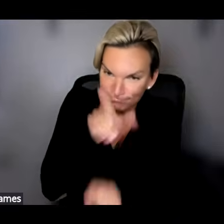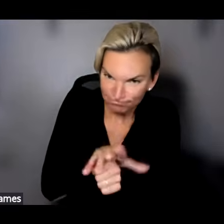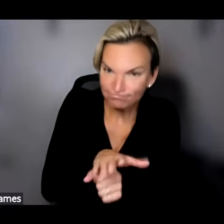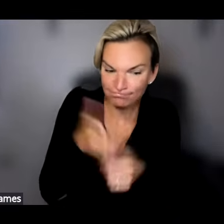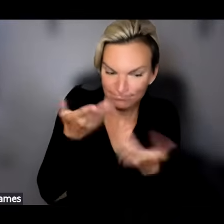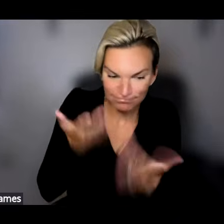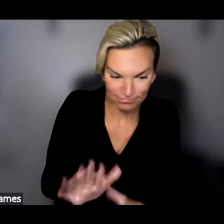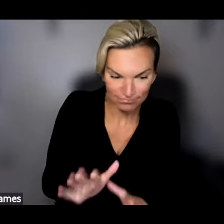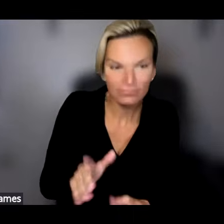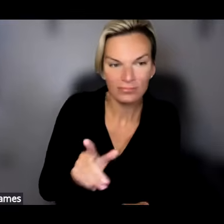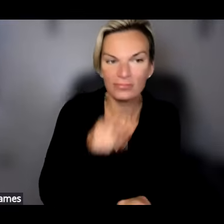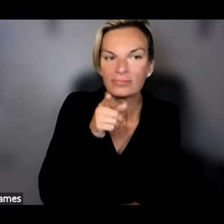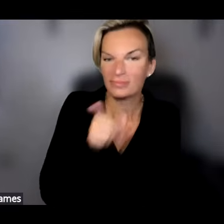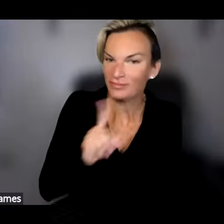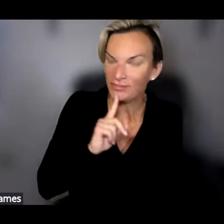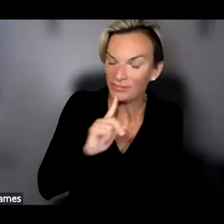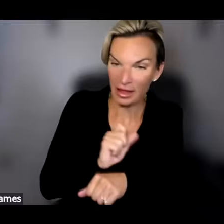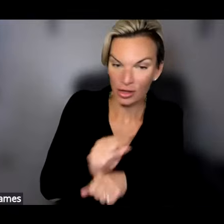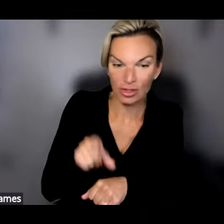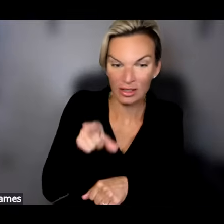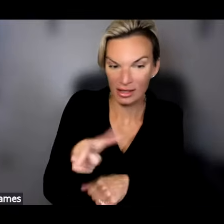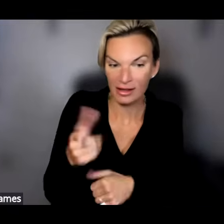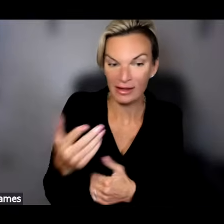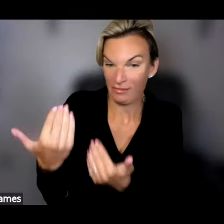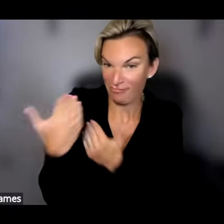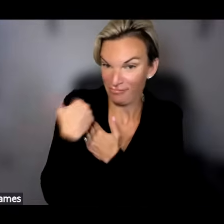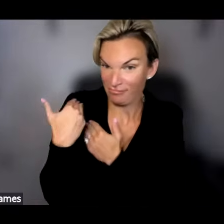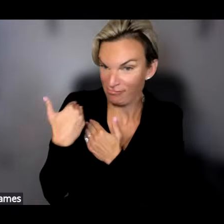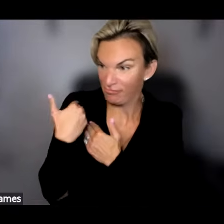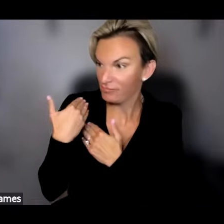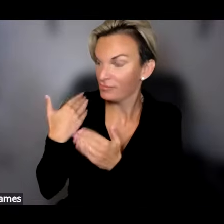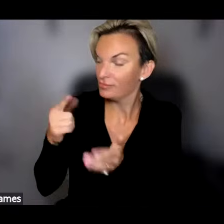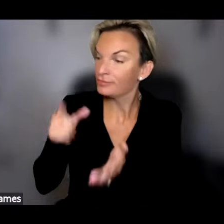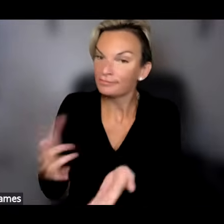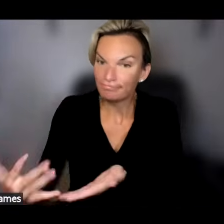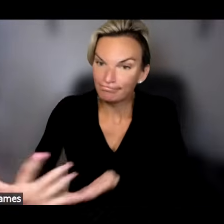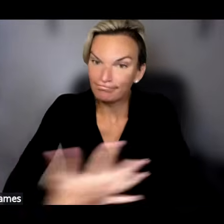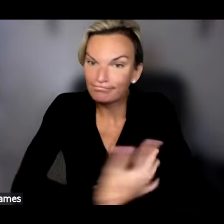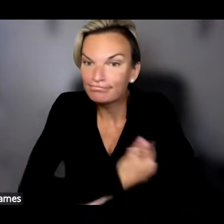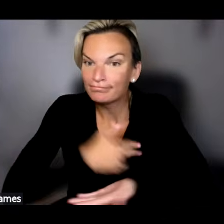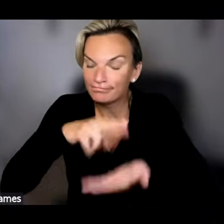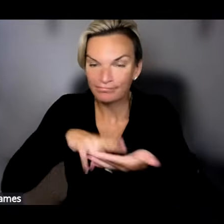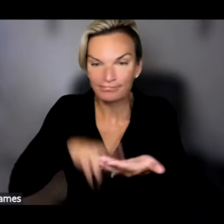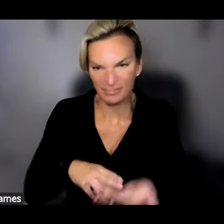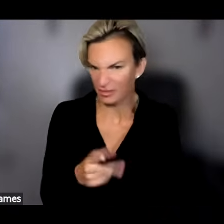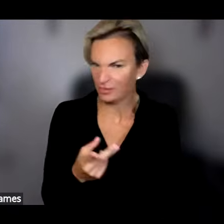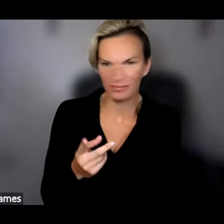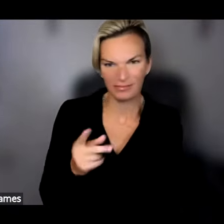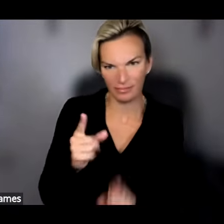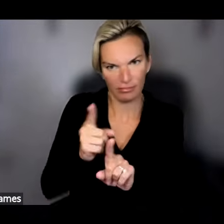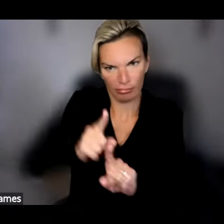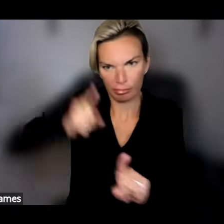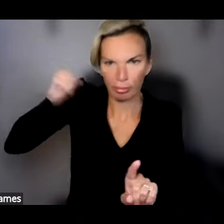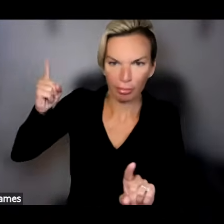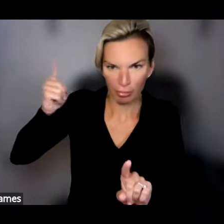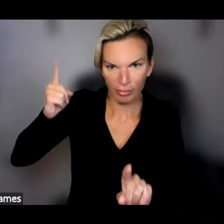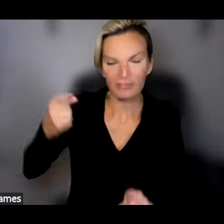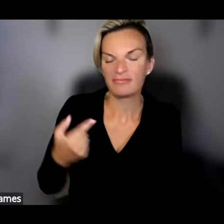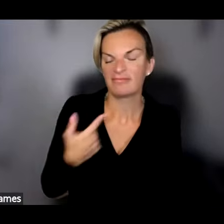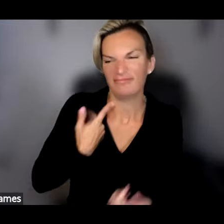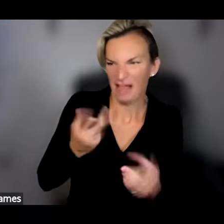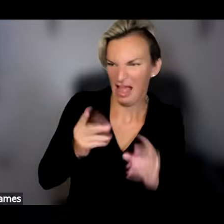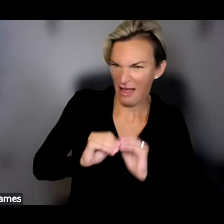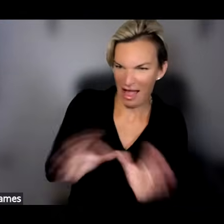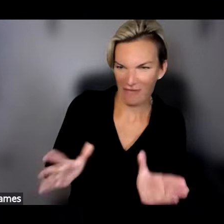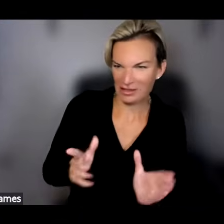Cambensi did not actually circulate these petitions. And I suspect, given the pattern here, that there were significantly more.